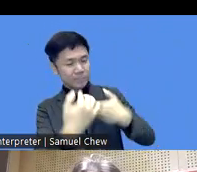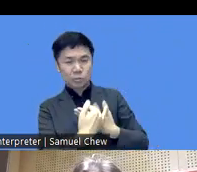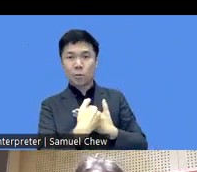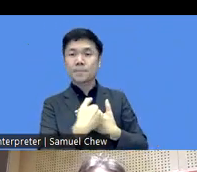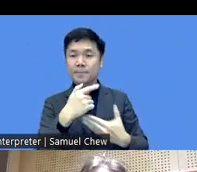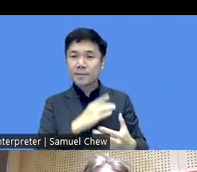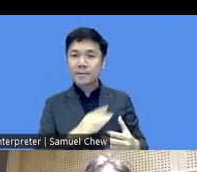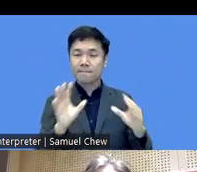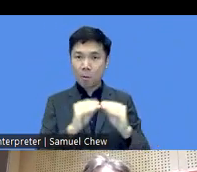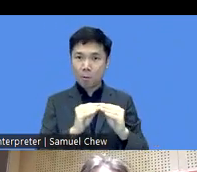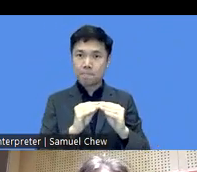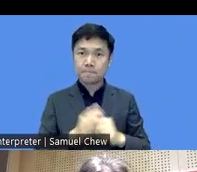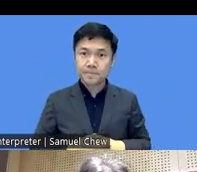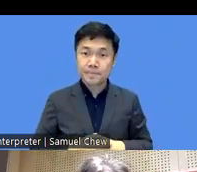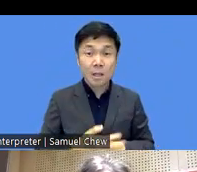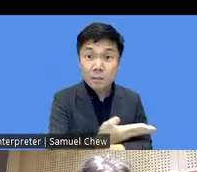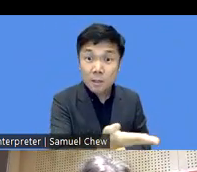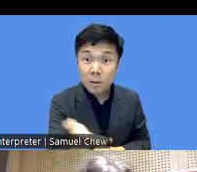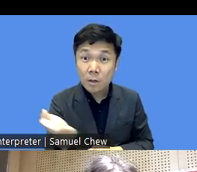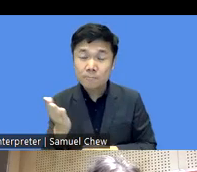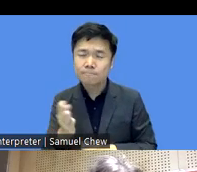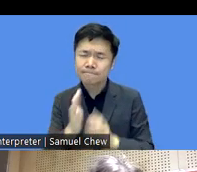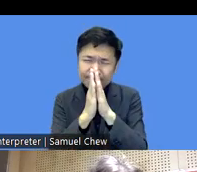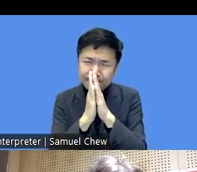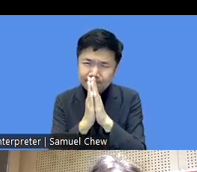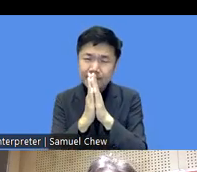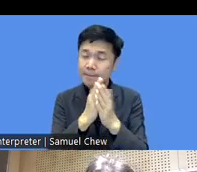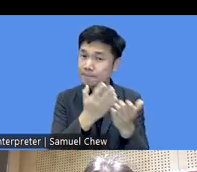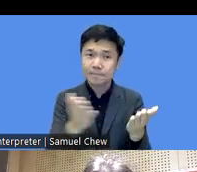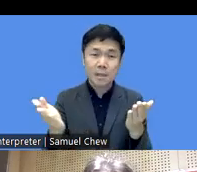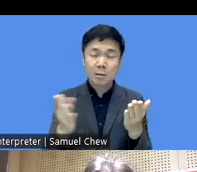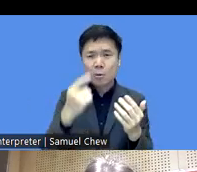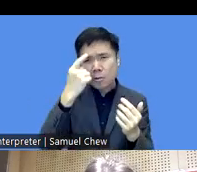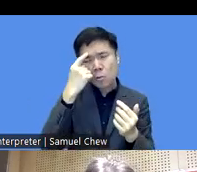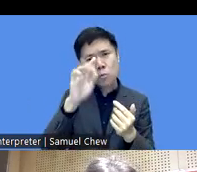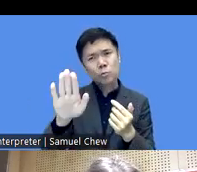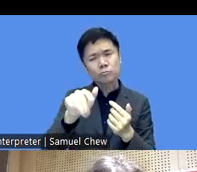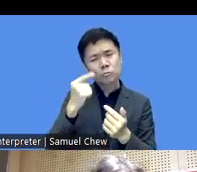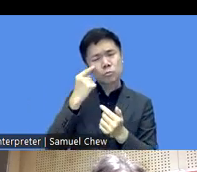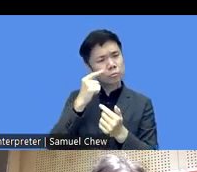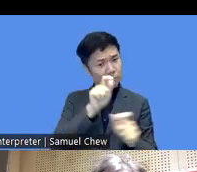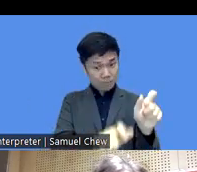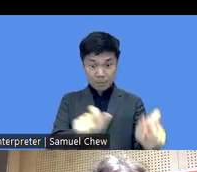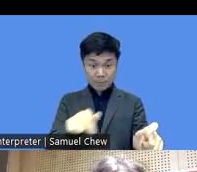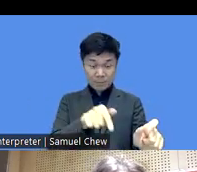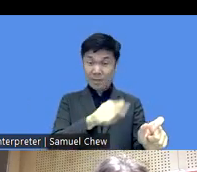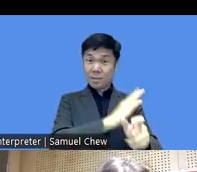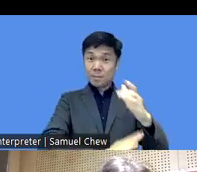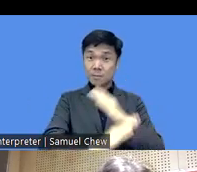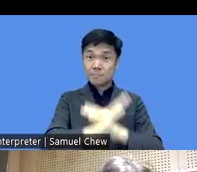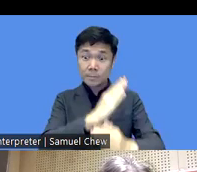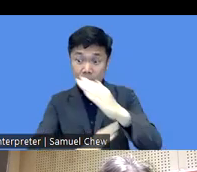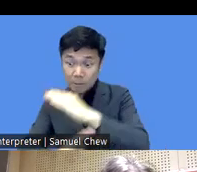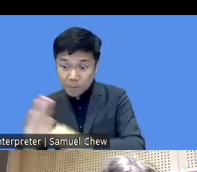you online to also support with the process of identification and coaching of refugees with disabilities at the